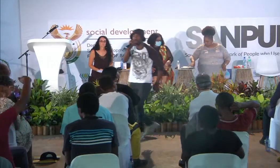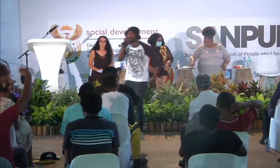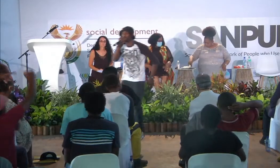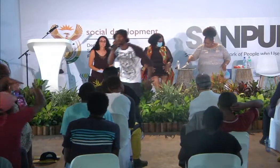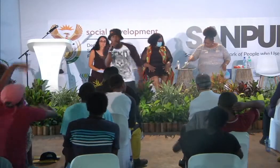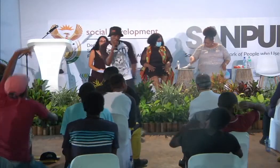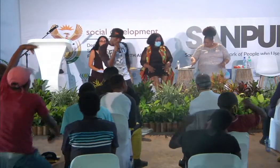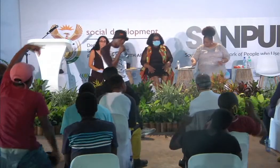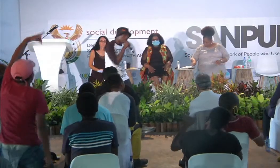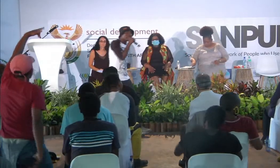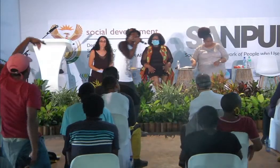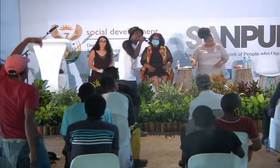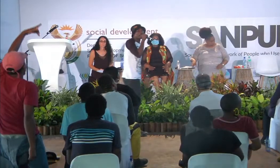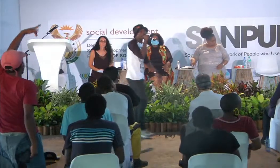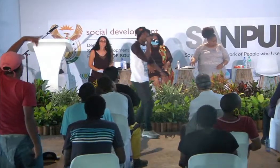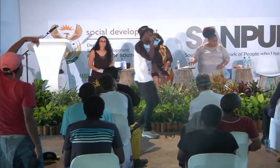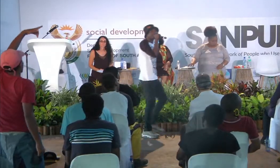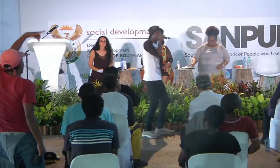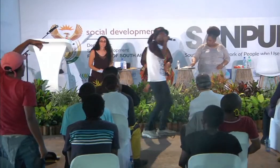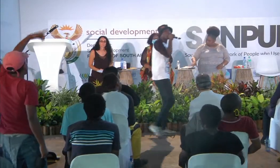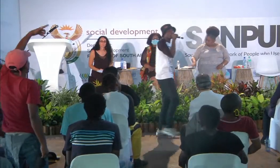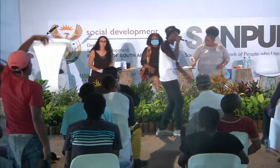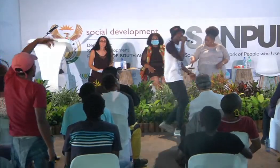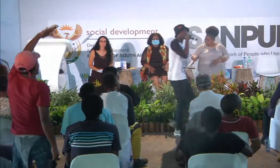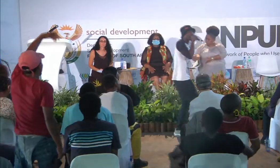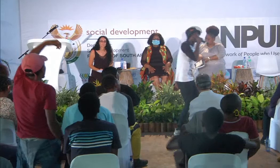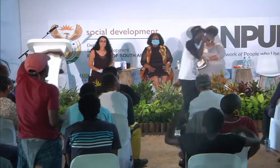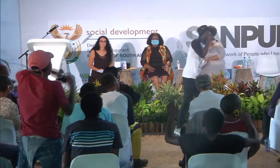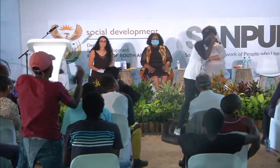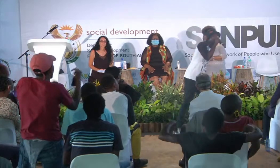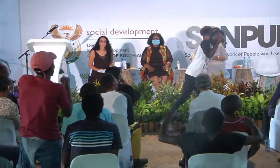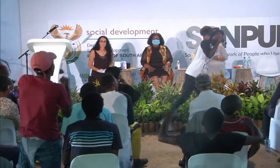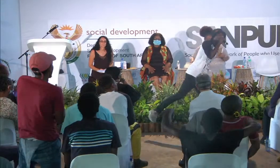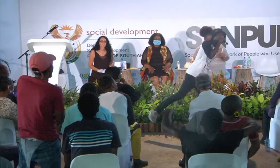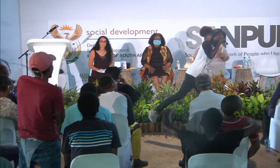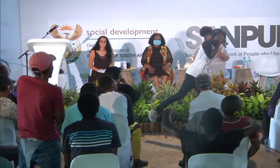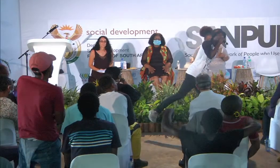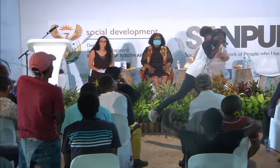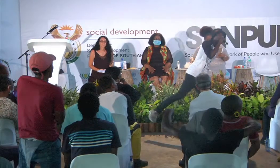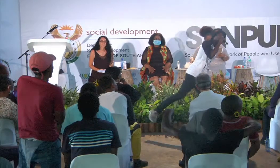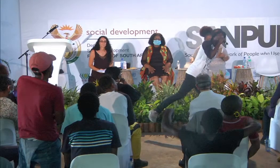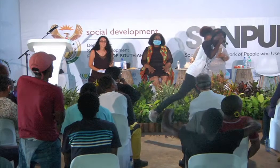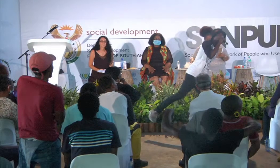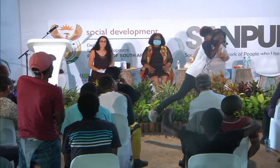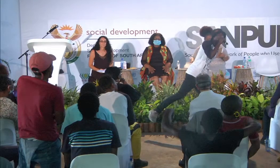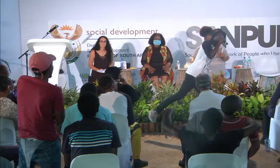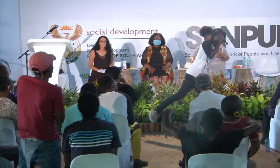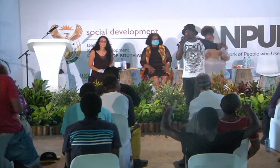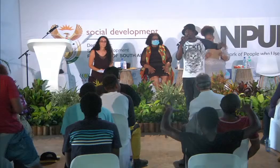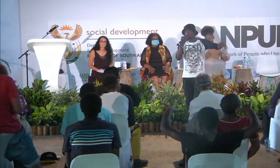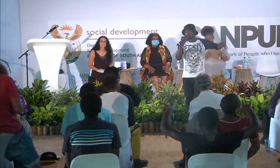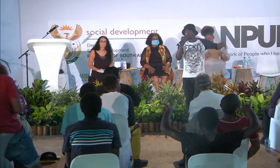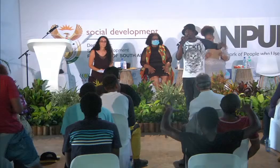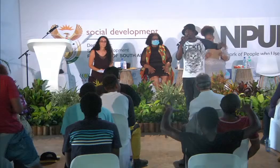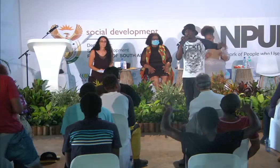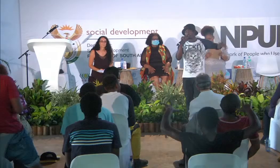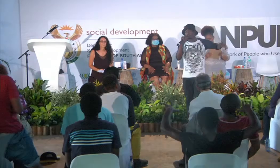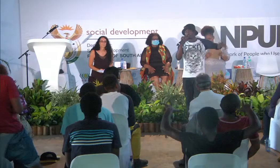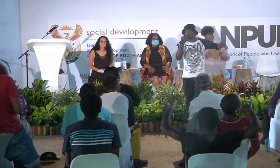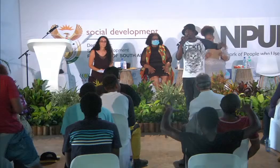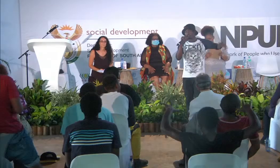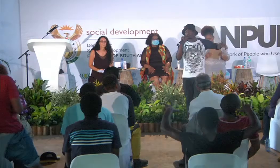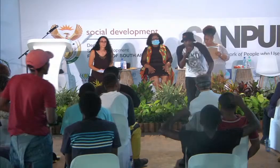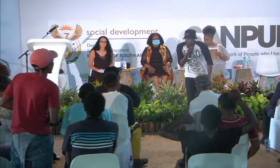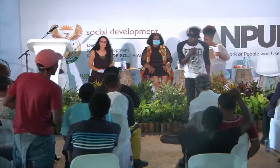on my bed. We linger my team, we Jeremy conspiracy, but I'm still manning to pay. There's no time to waste, I'm giving them taste. I say like sooner